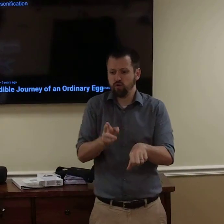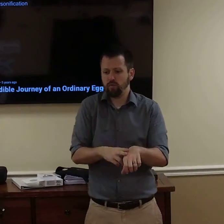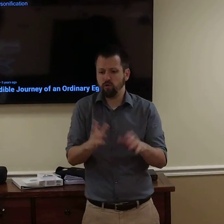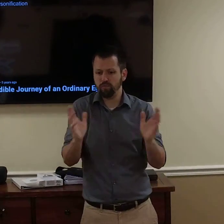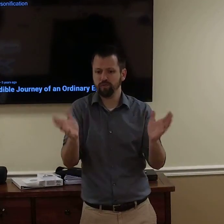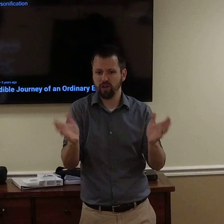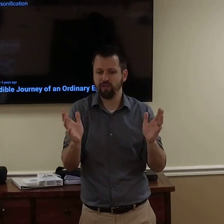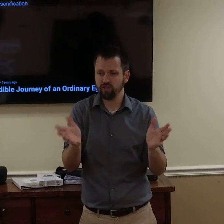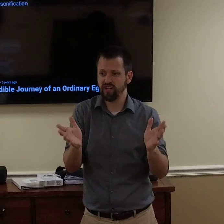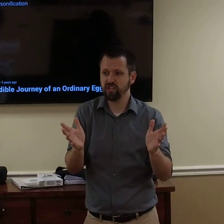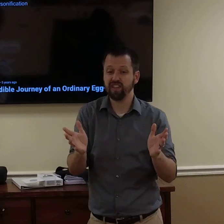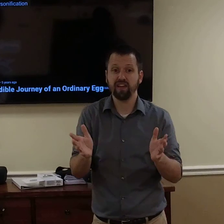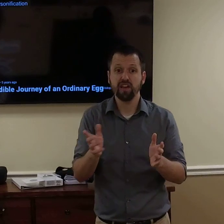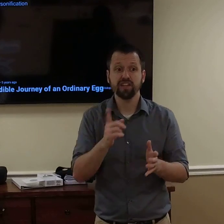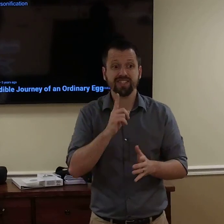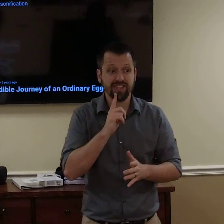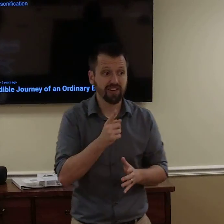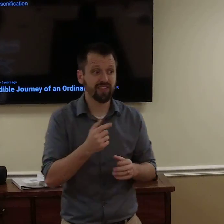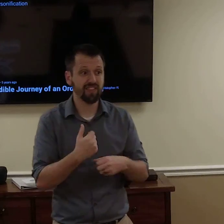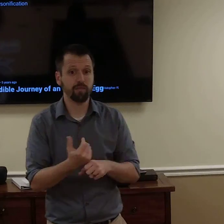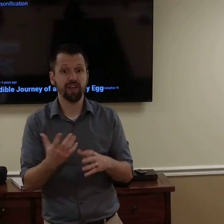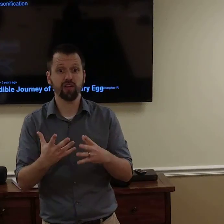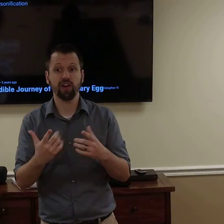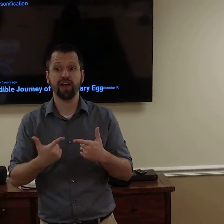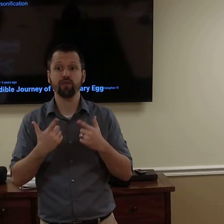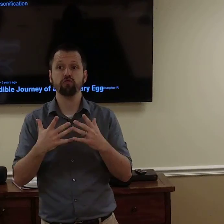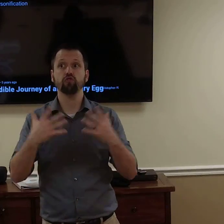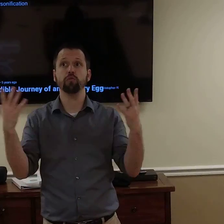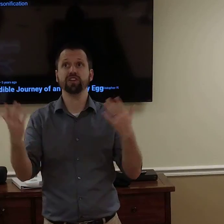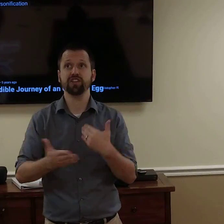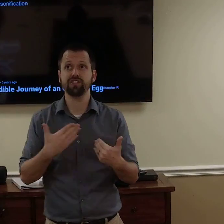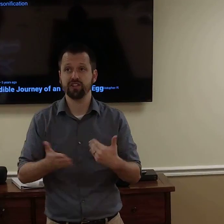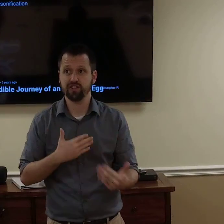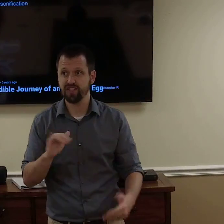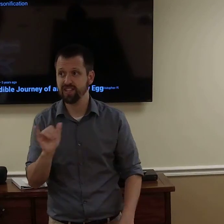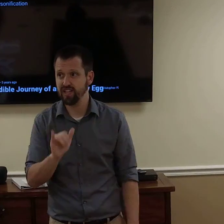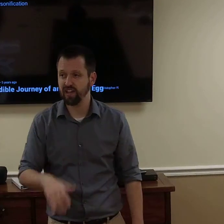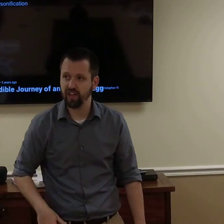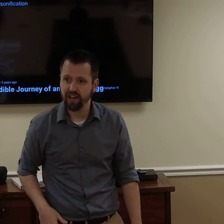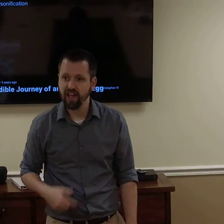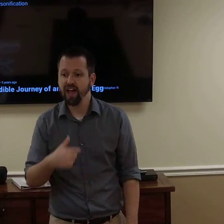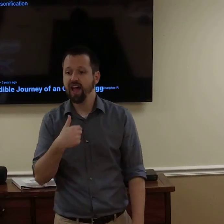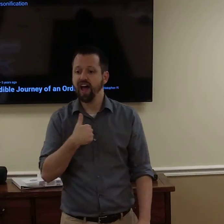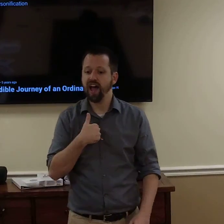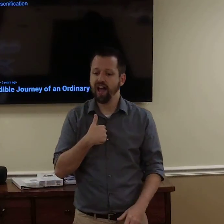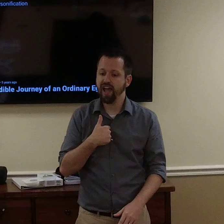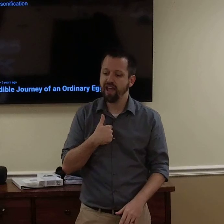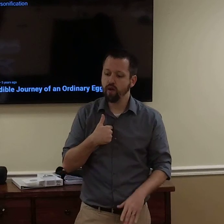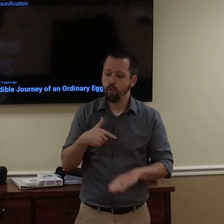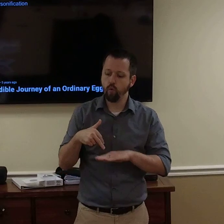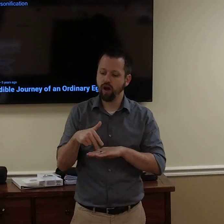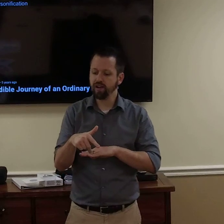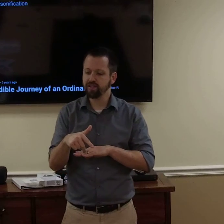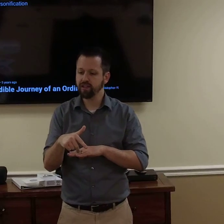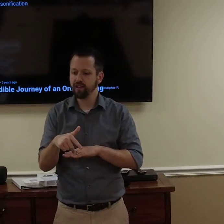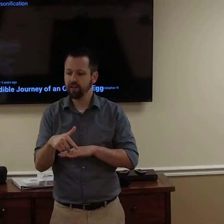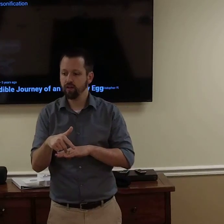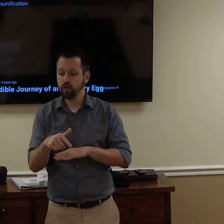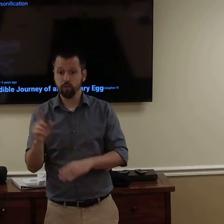normal conversation, and they make your life so much easier. It says saying like, I walked,